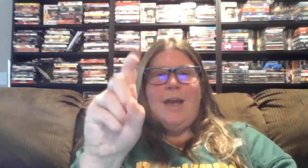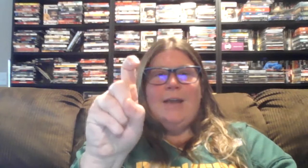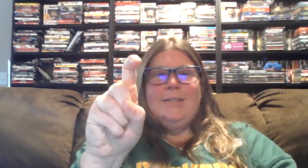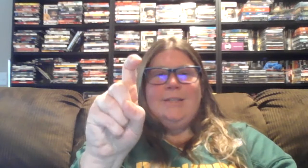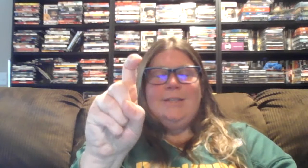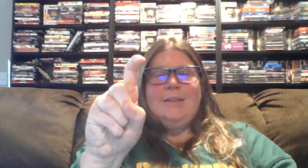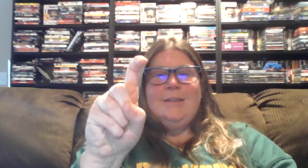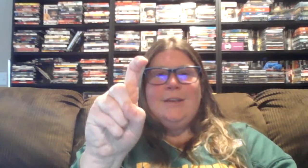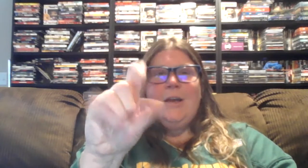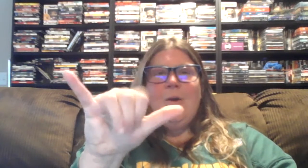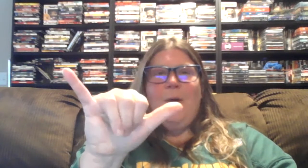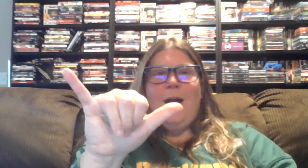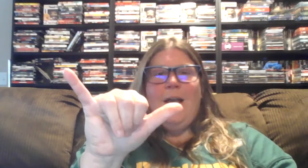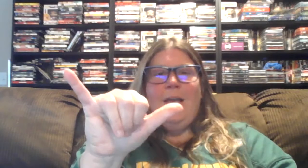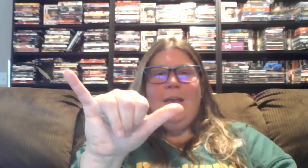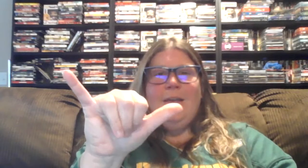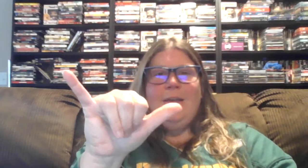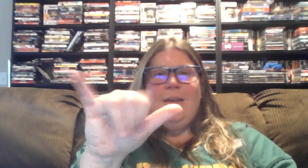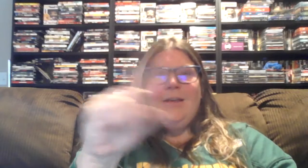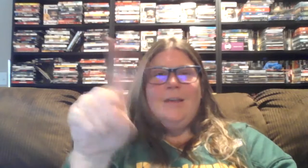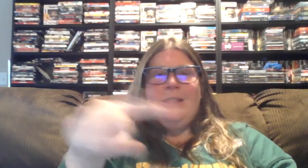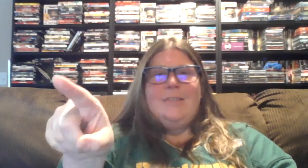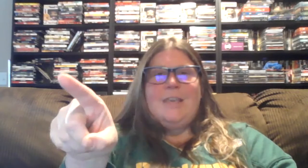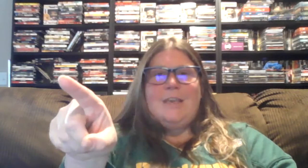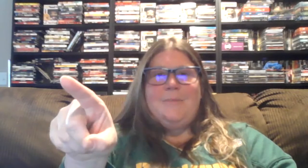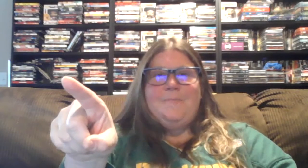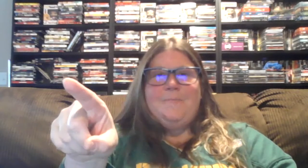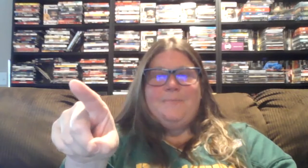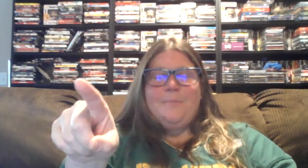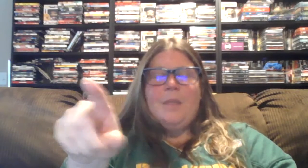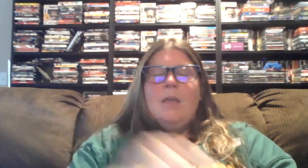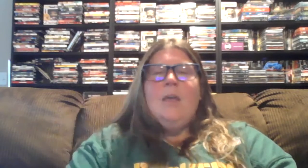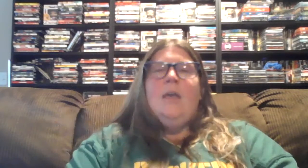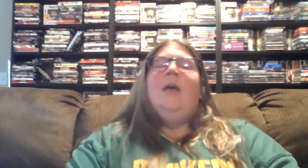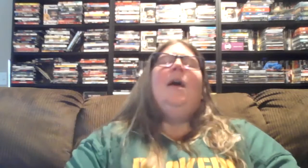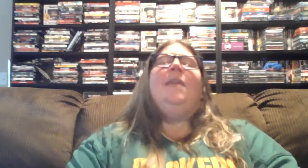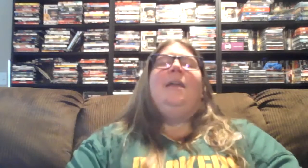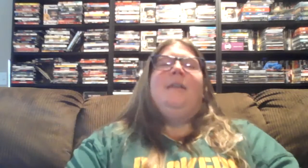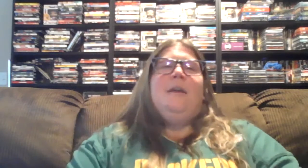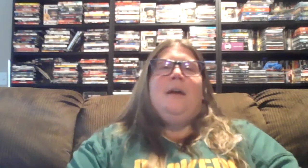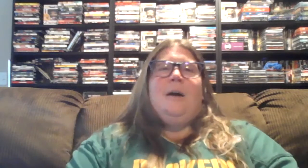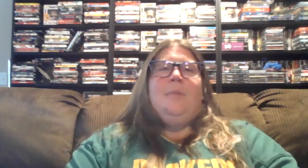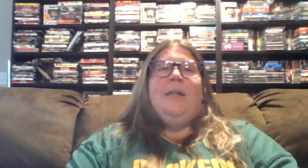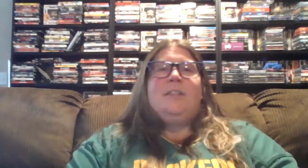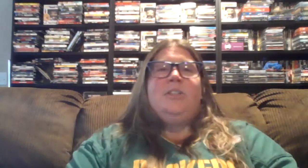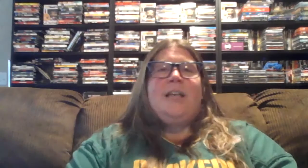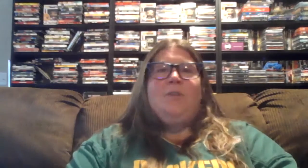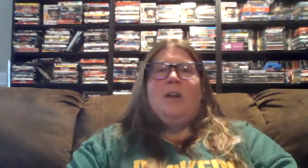X, Y, and Z. And then let's just count our